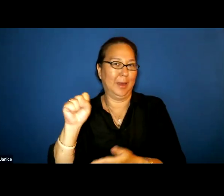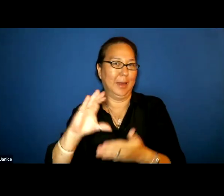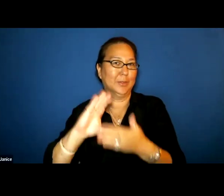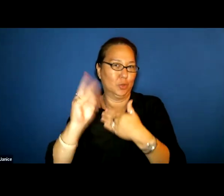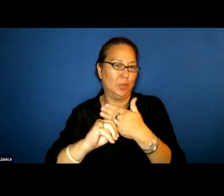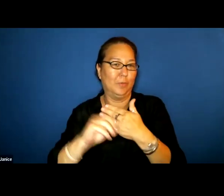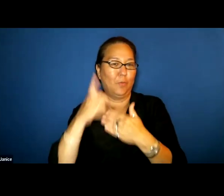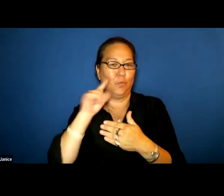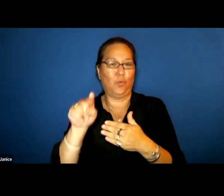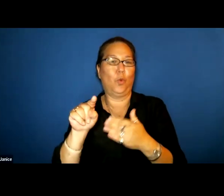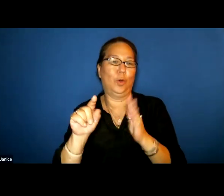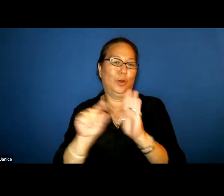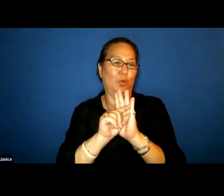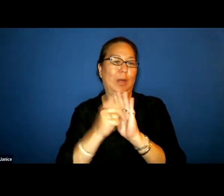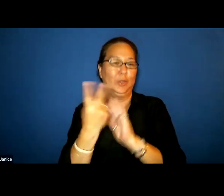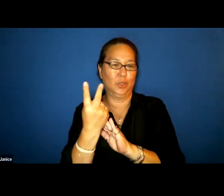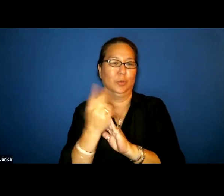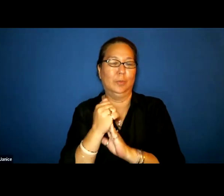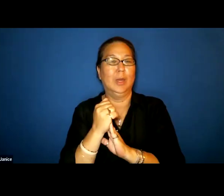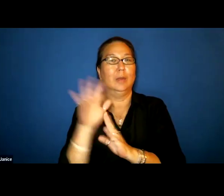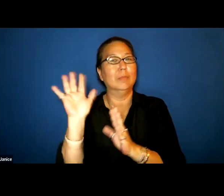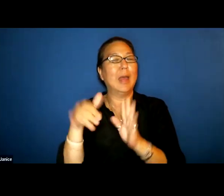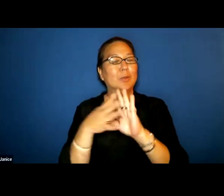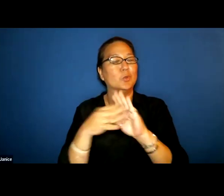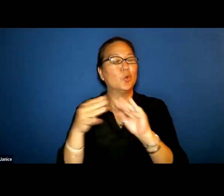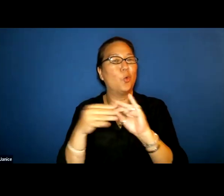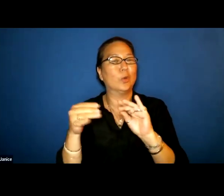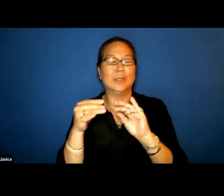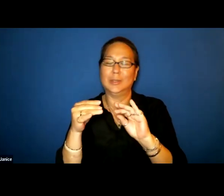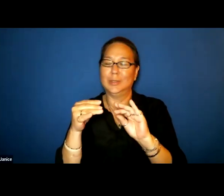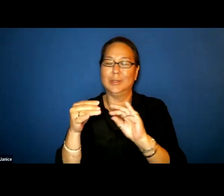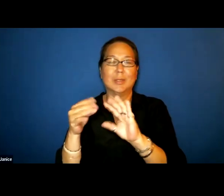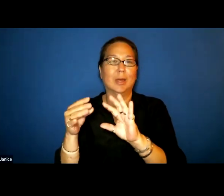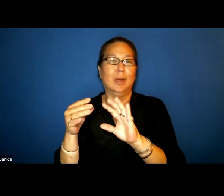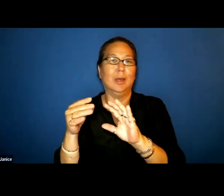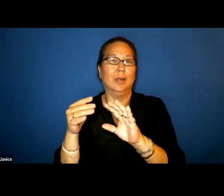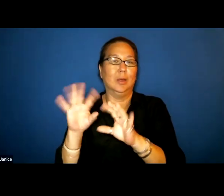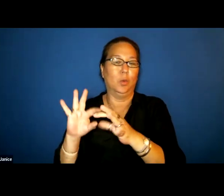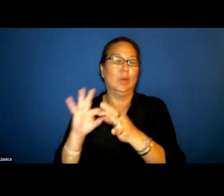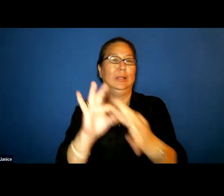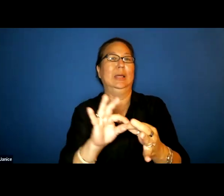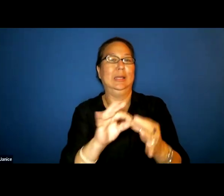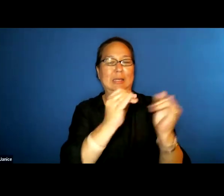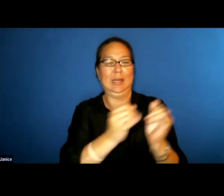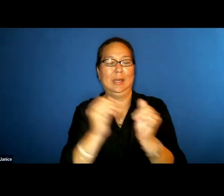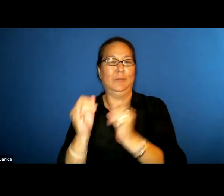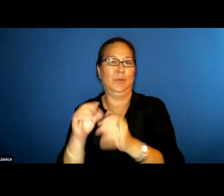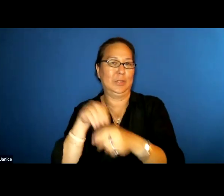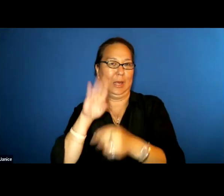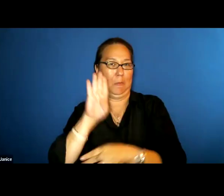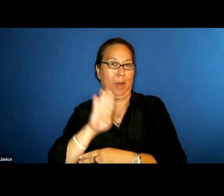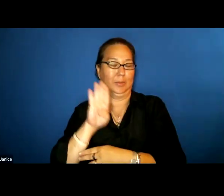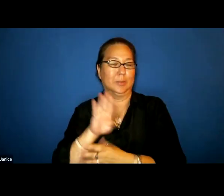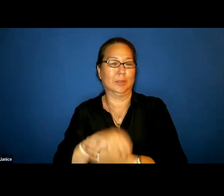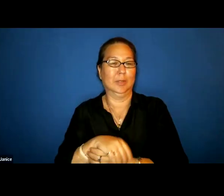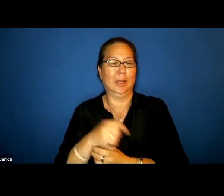much. And they are stories about individuals who are in Boston. And I've been in the curriculum